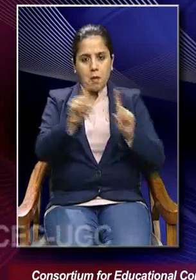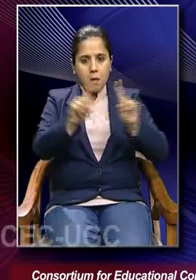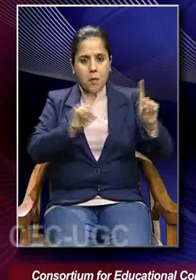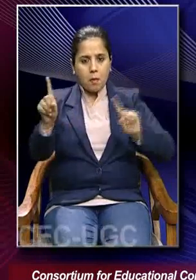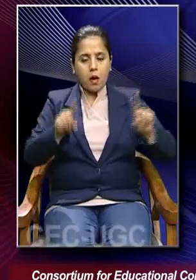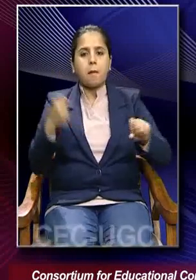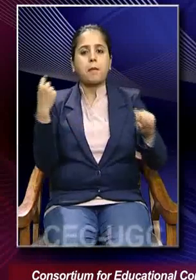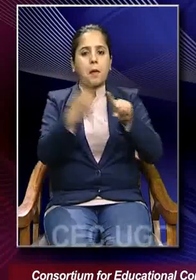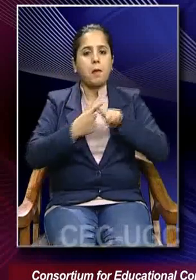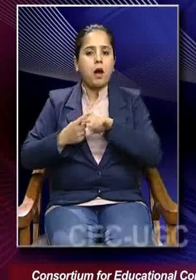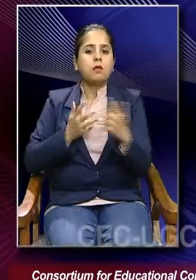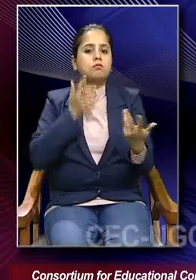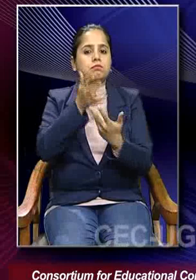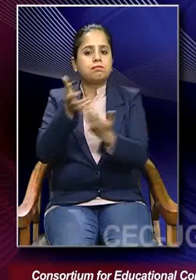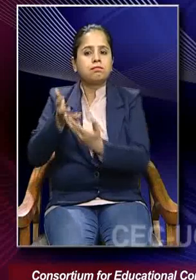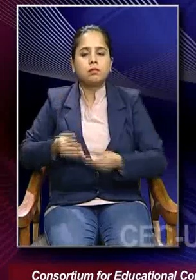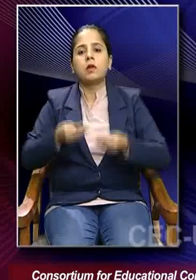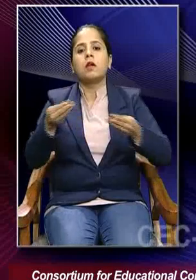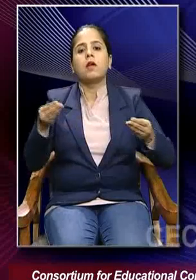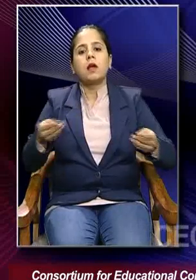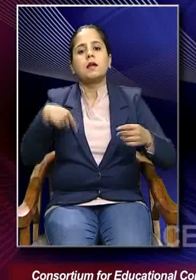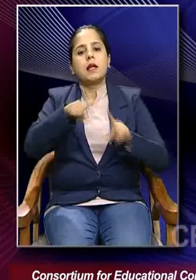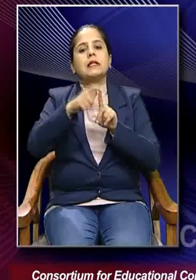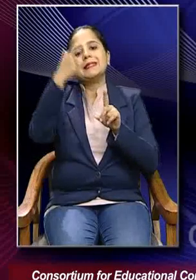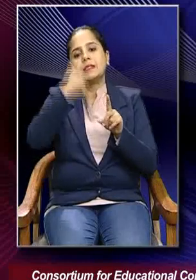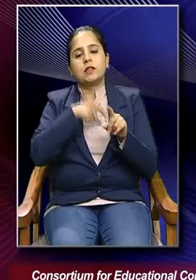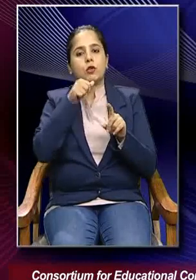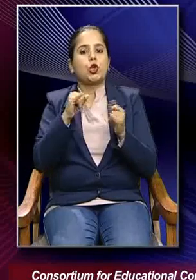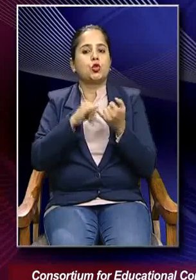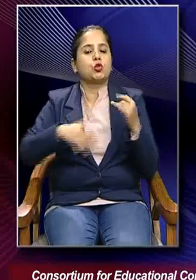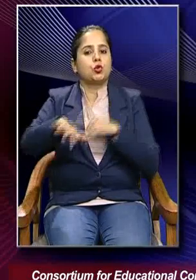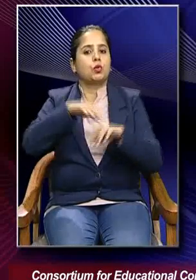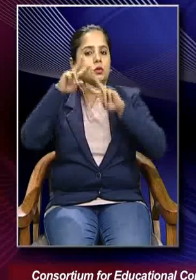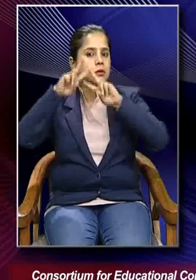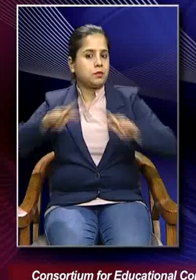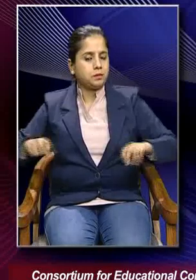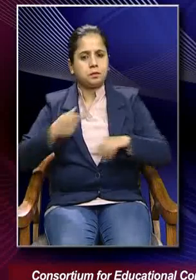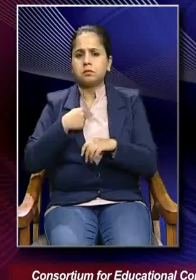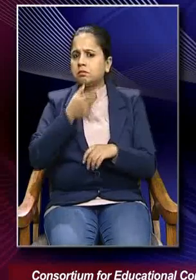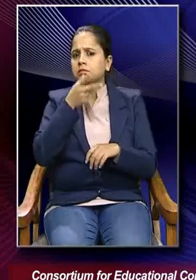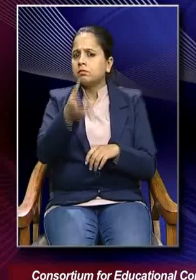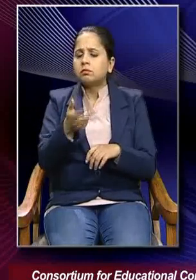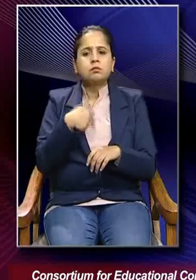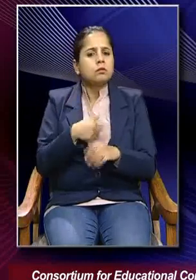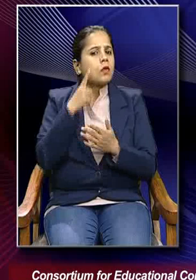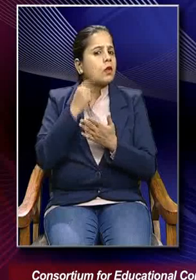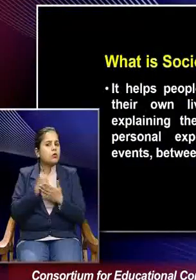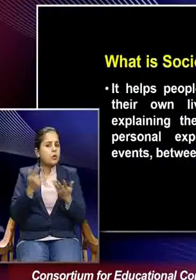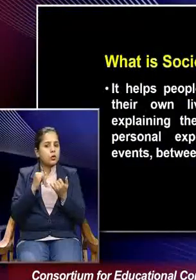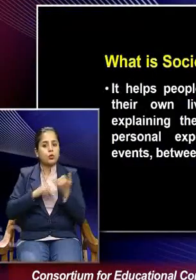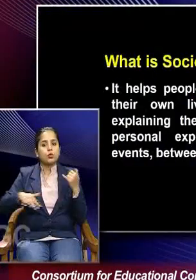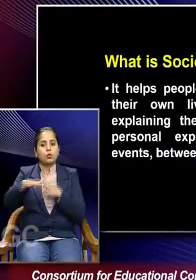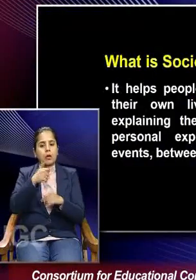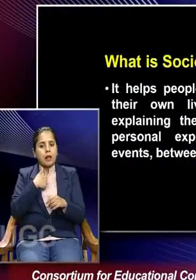This is what is the discipline of sociology. So we are trying to say that sociology helps us